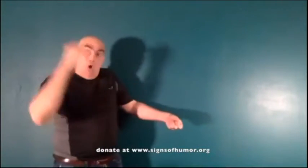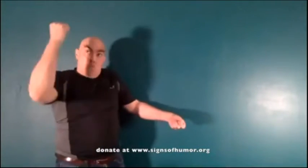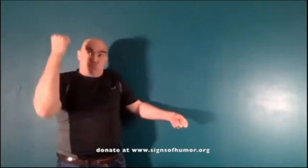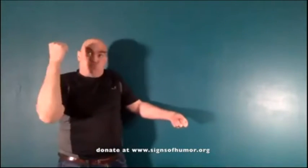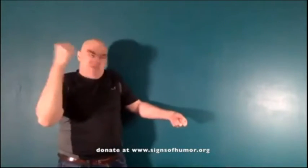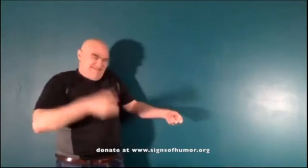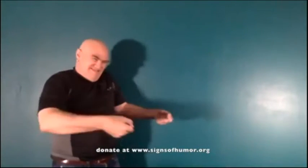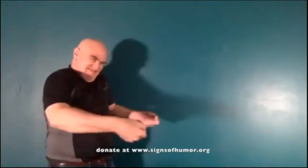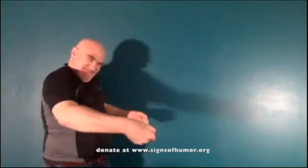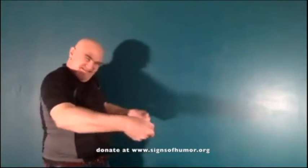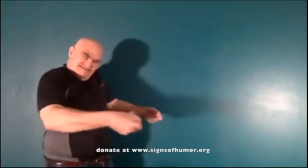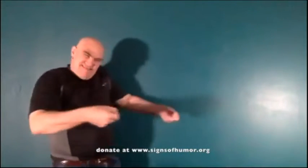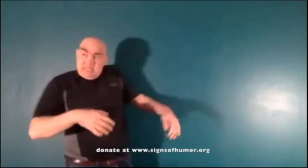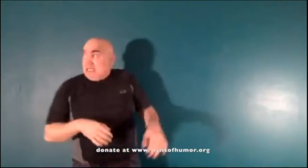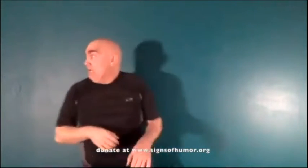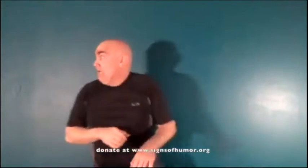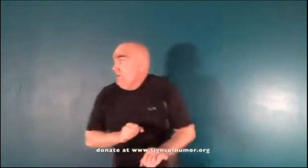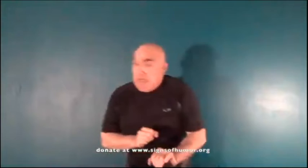about to have it for lunch. Like,